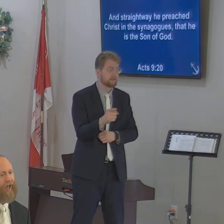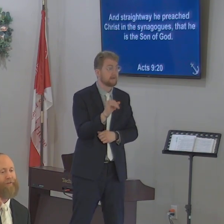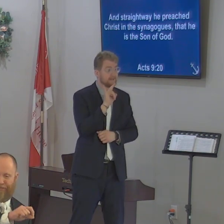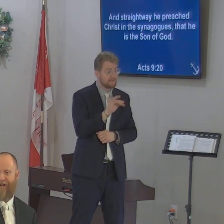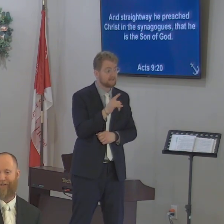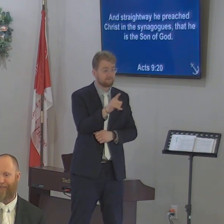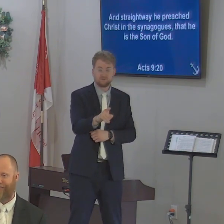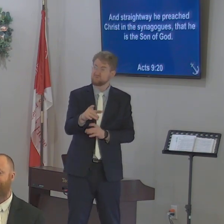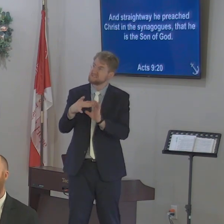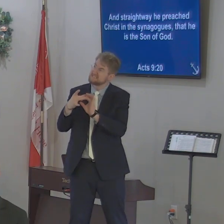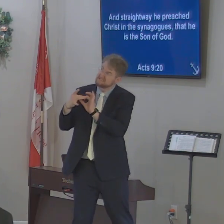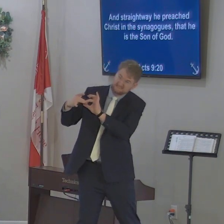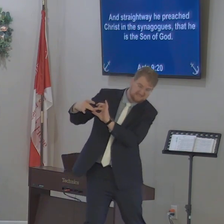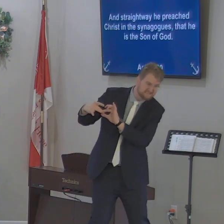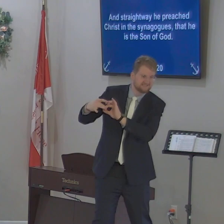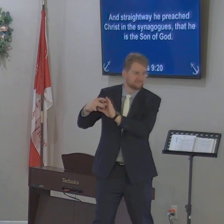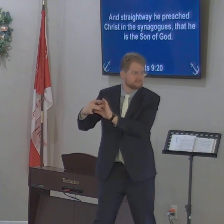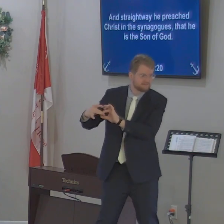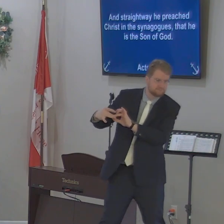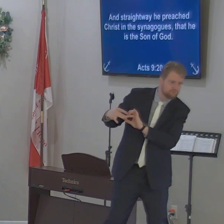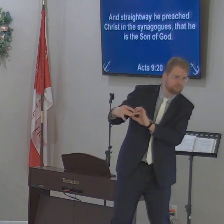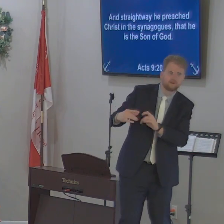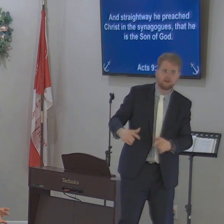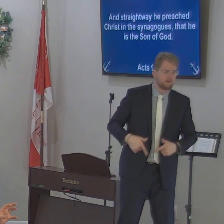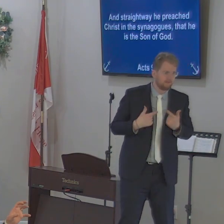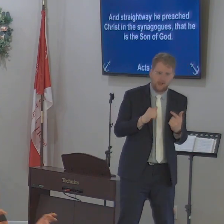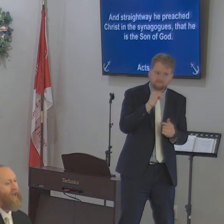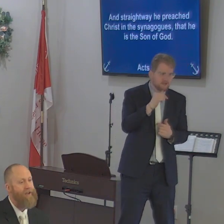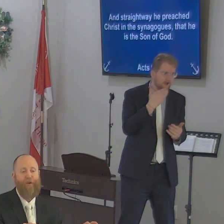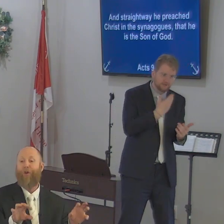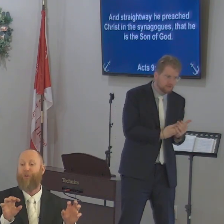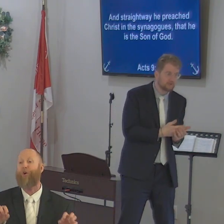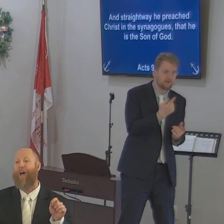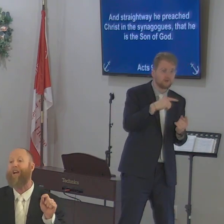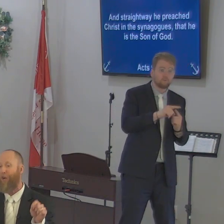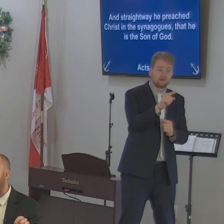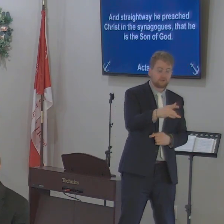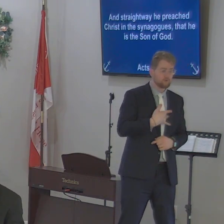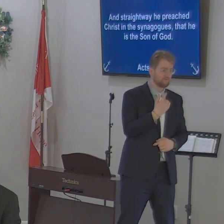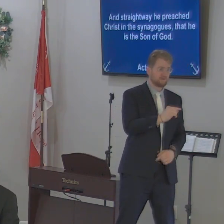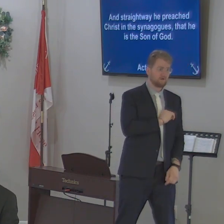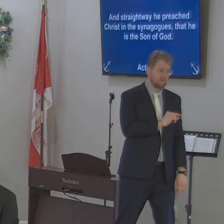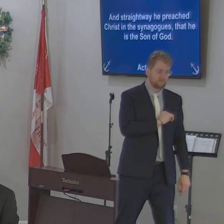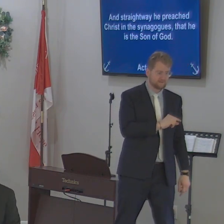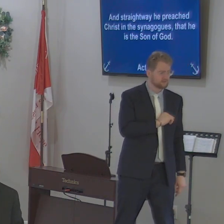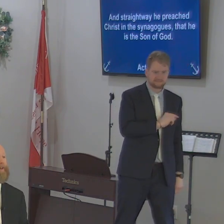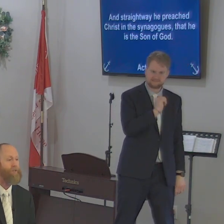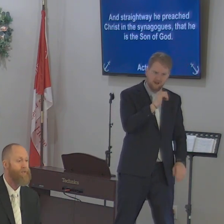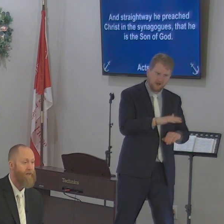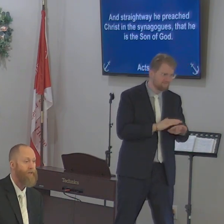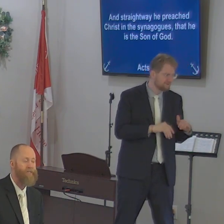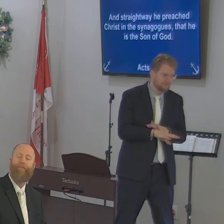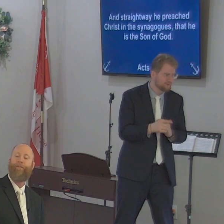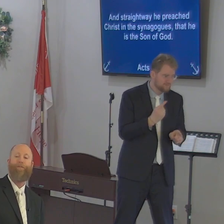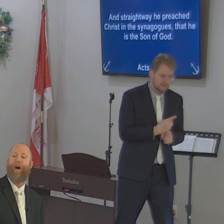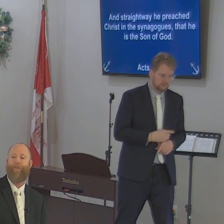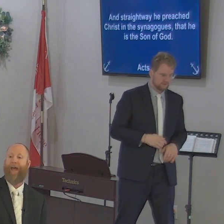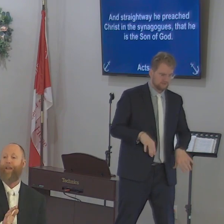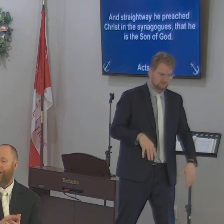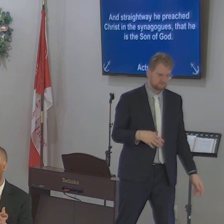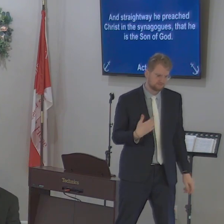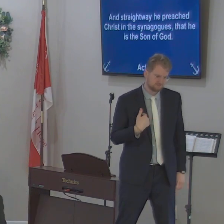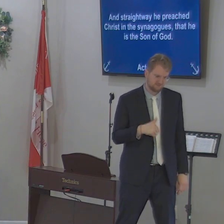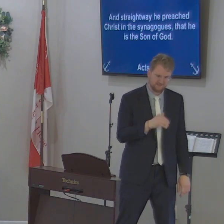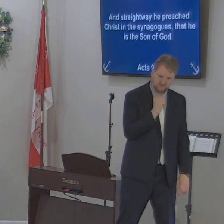pricks, life is not good. When you feel the conviction of God upon your life, you're not comfortable. Let's be honest. You say, I've never felt